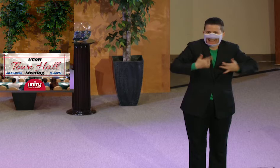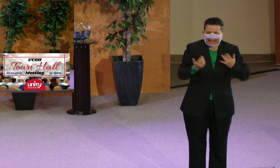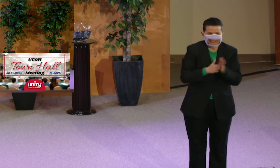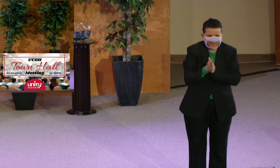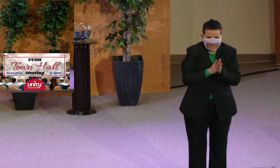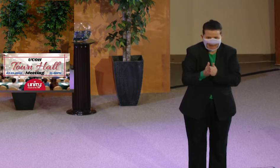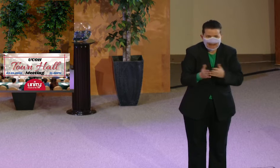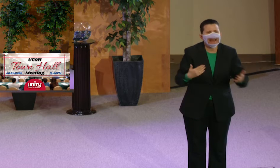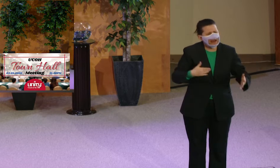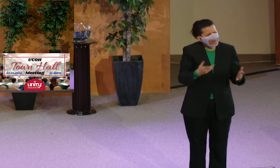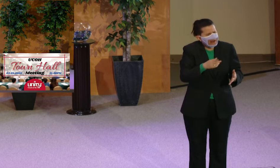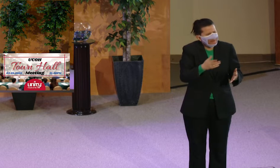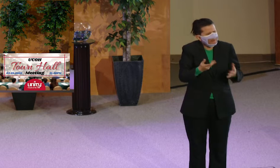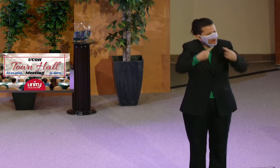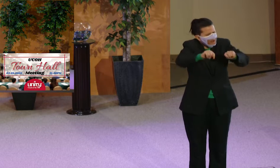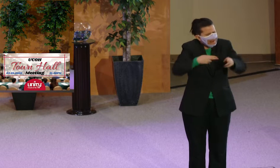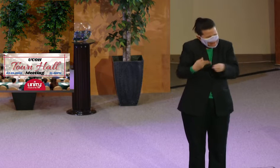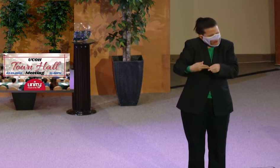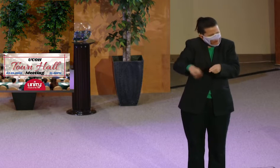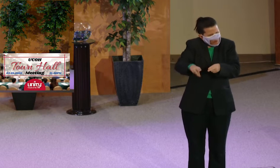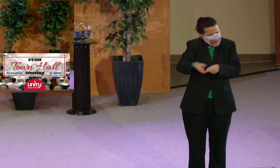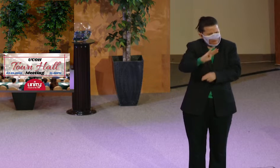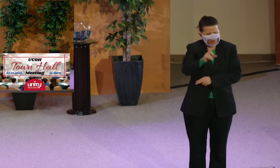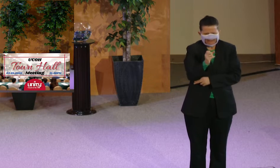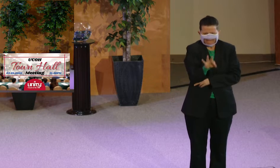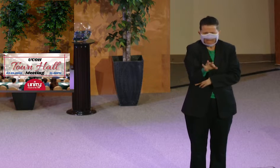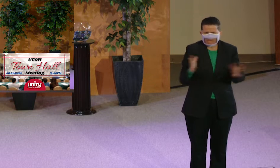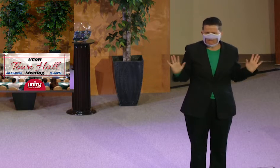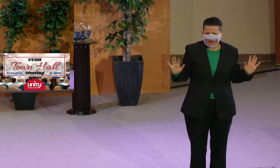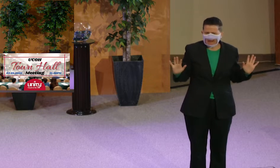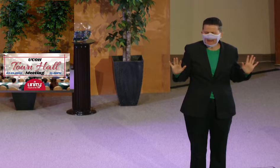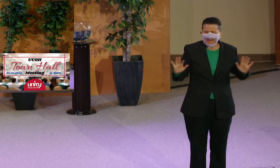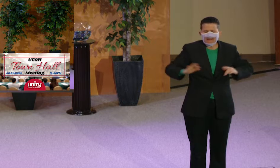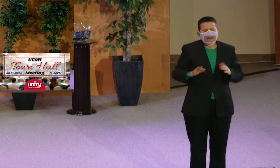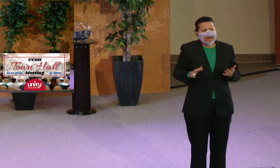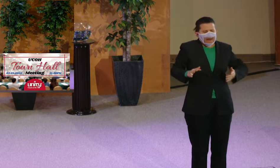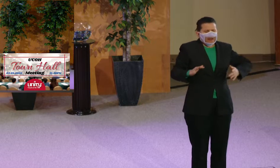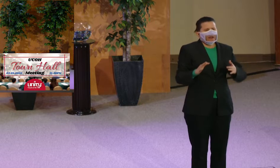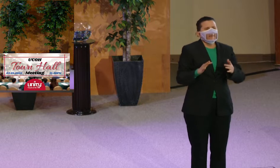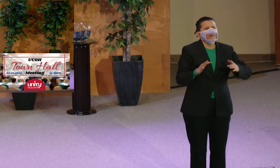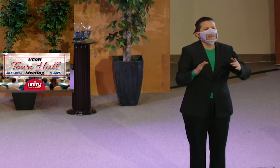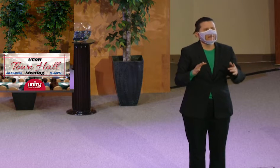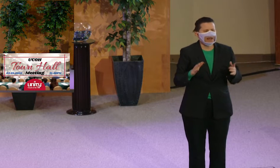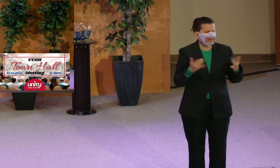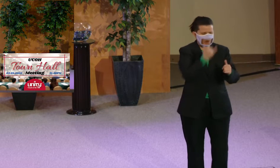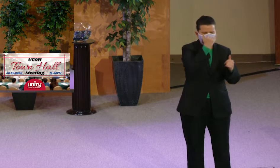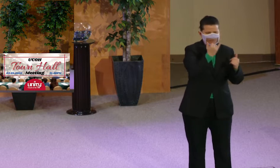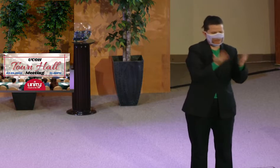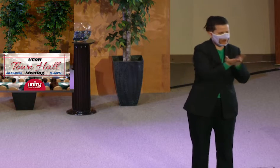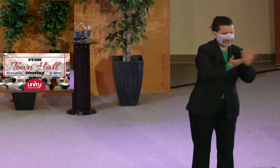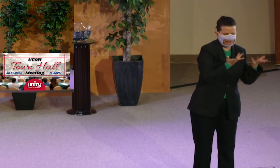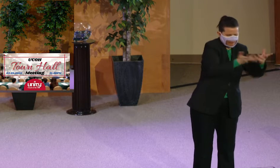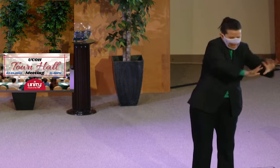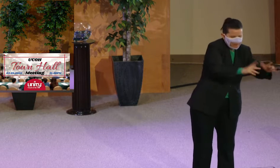as painless as possible, I promise. We're going to just dive right into it towards the end of service next